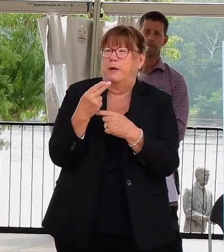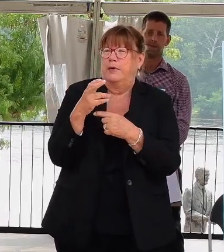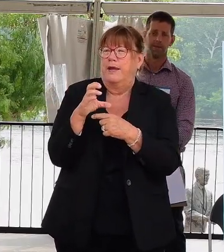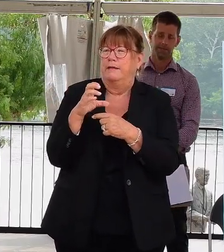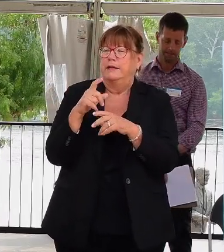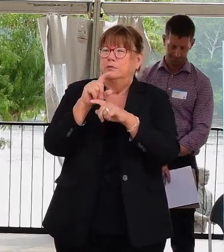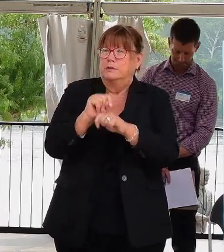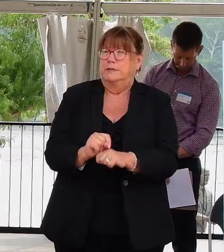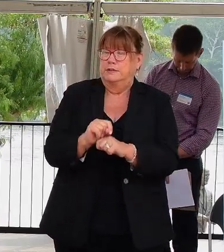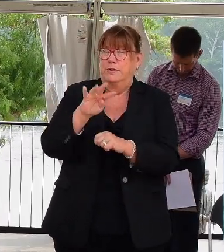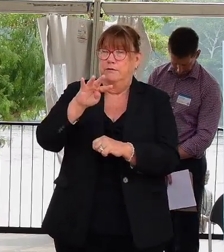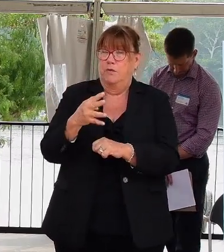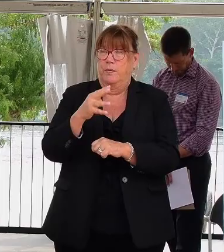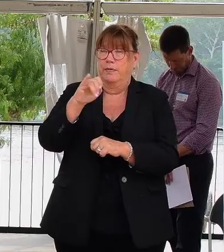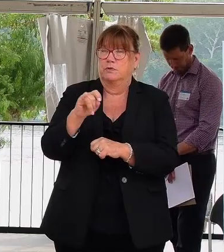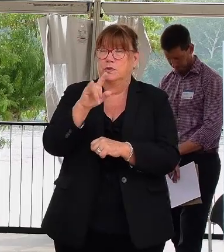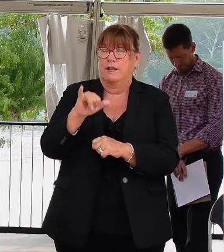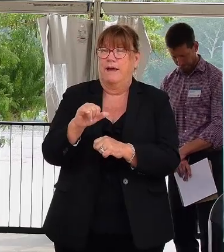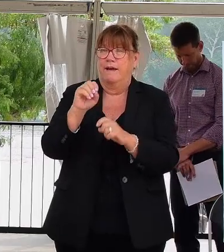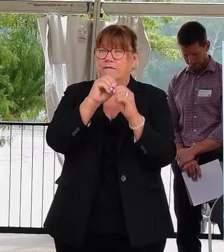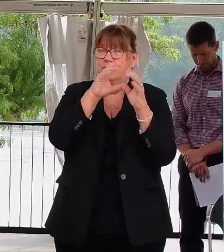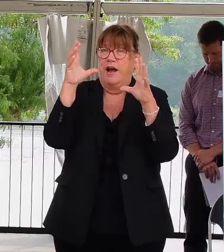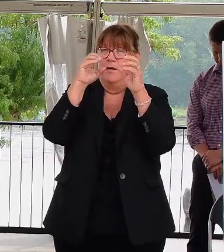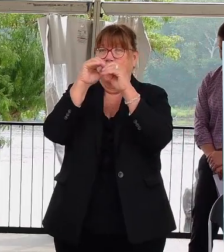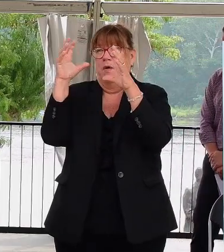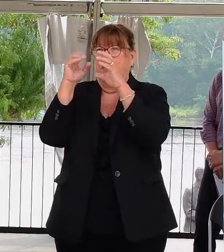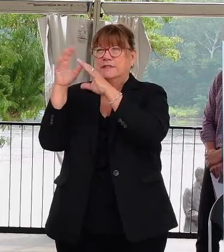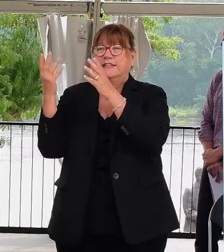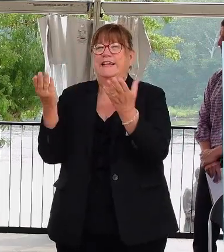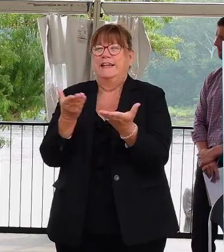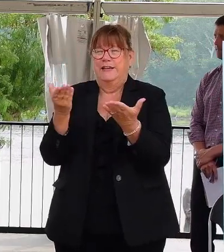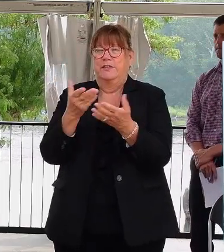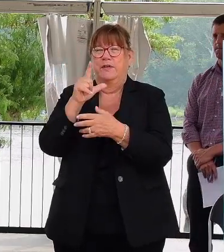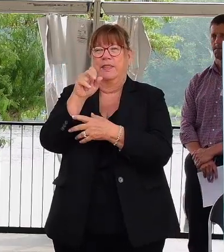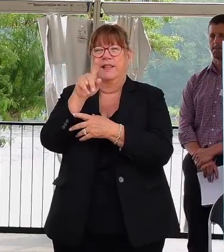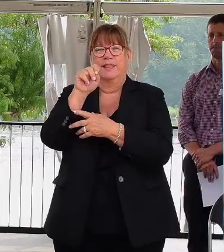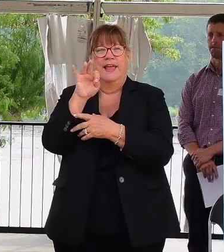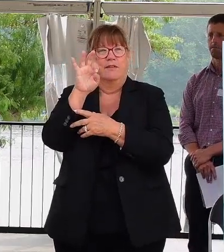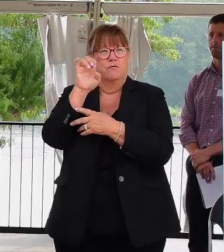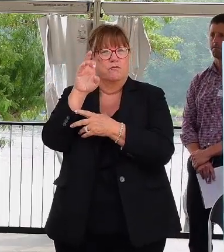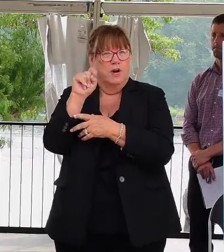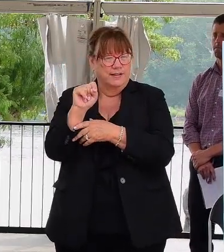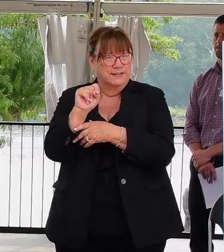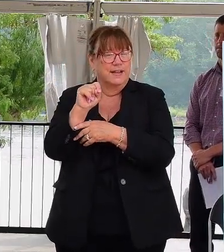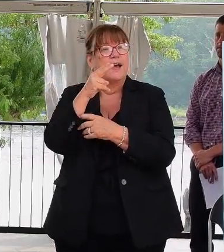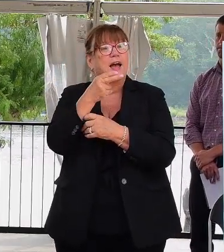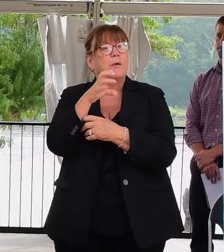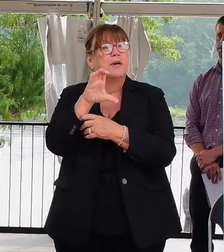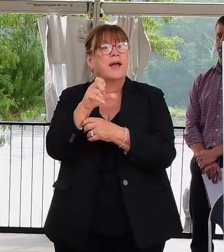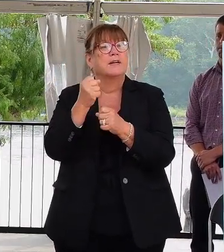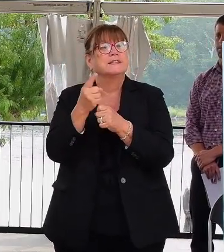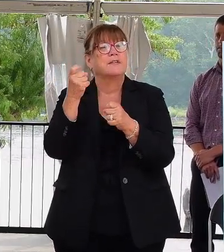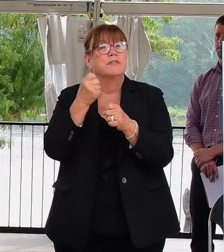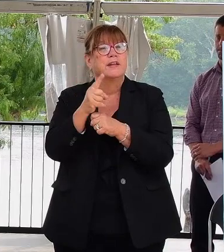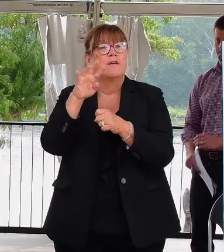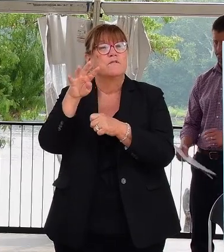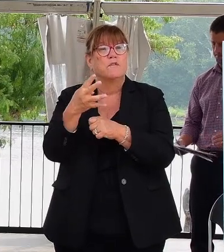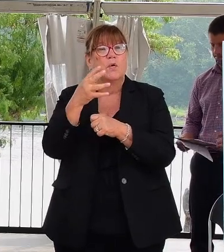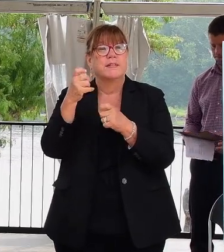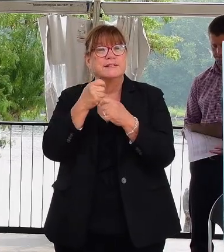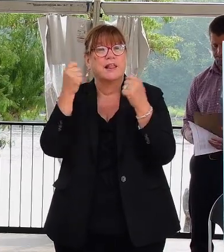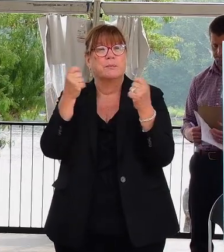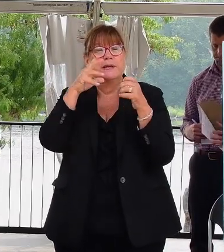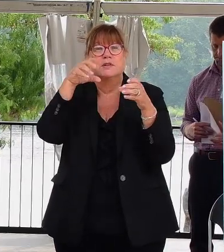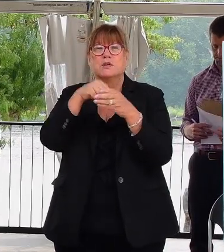tradition of the 4th of July fireworks right here at Lakefront. Howard County's annual 4th of July celebration includes wonderful